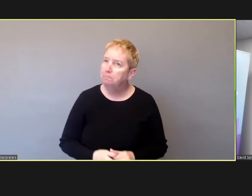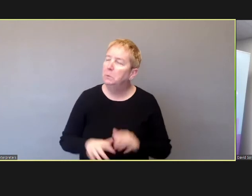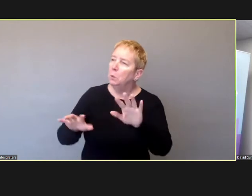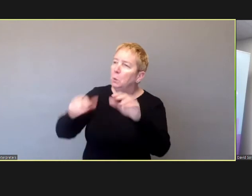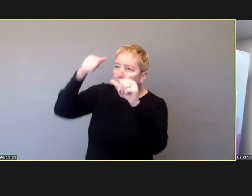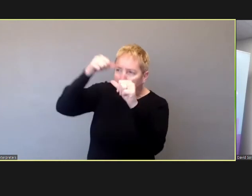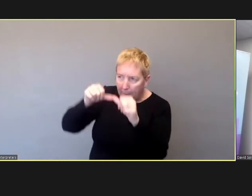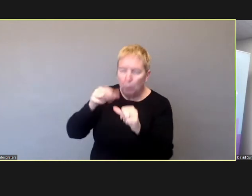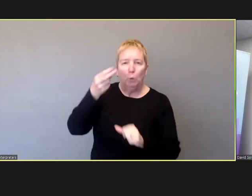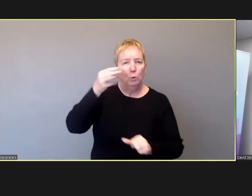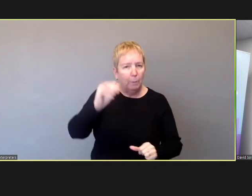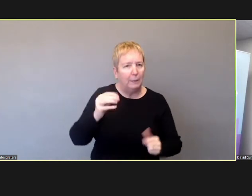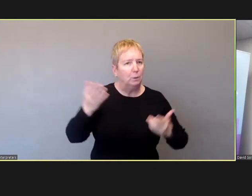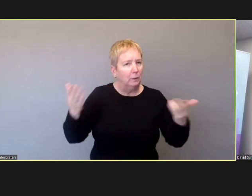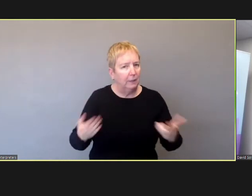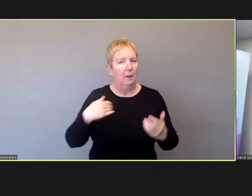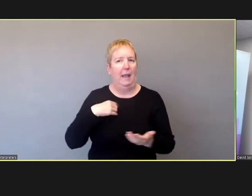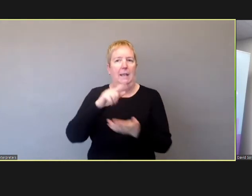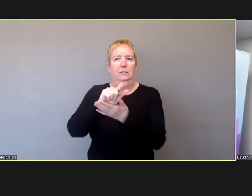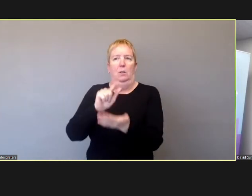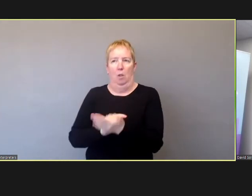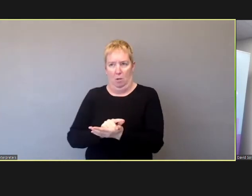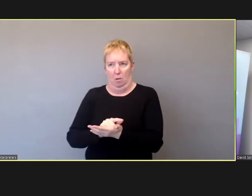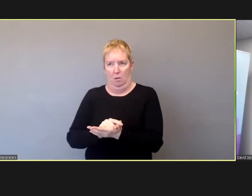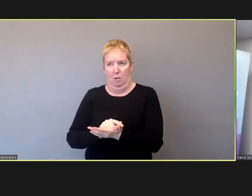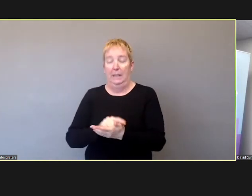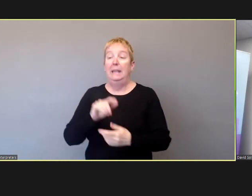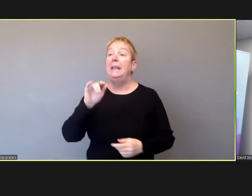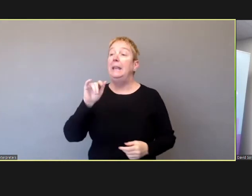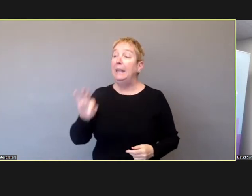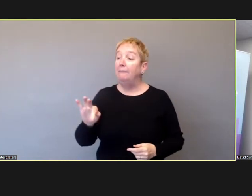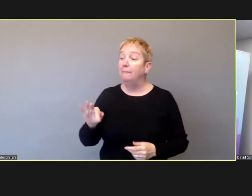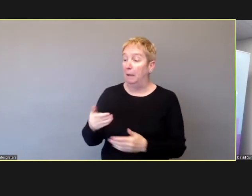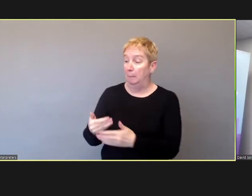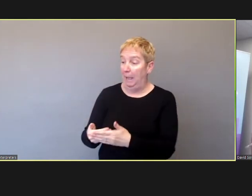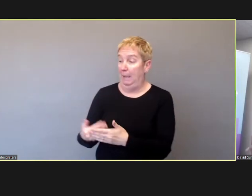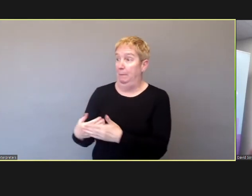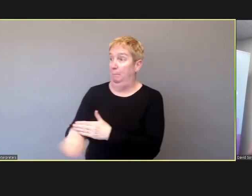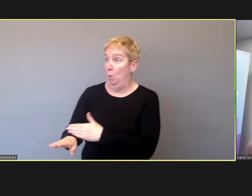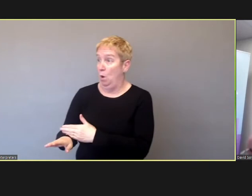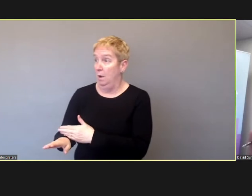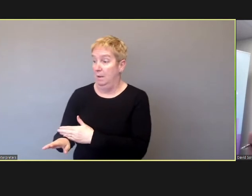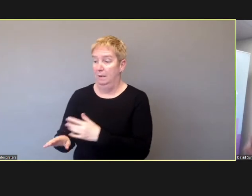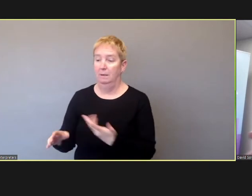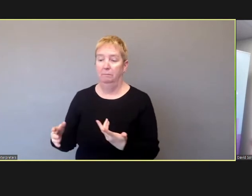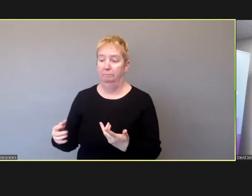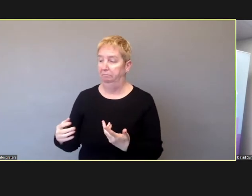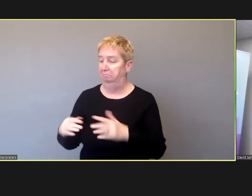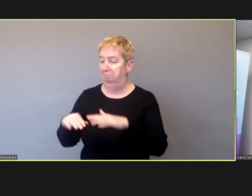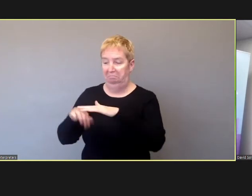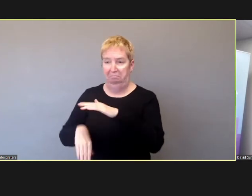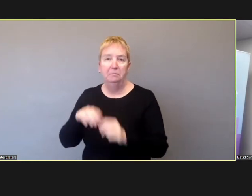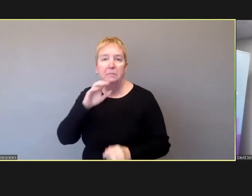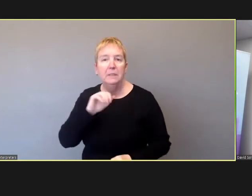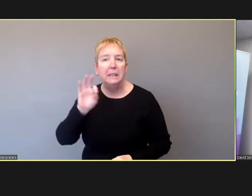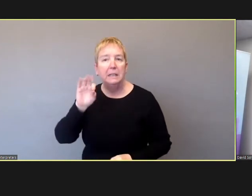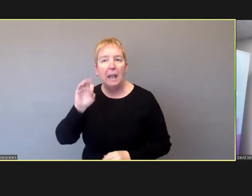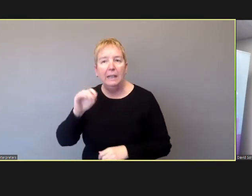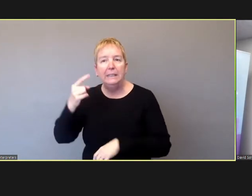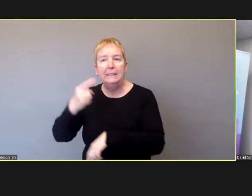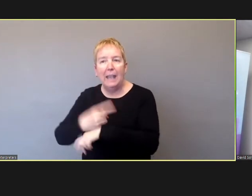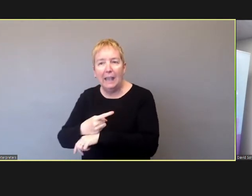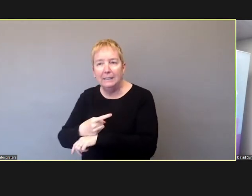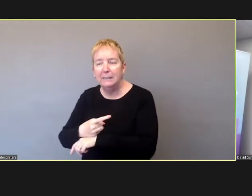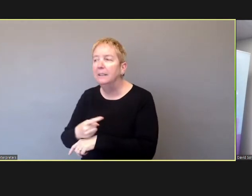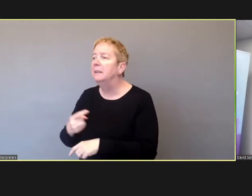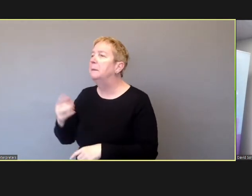child less than 90 days old to bring that child to a safe spot, a fire station,